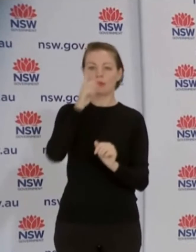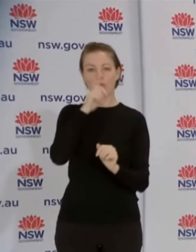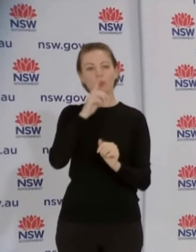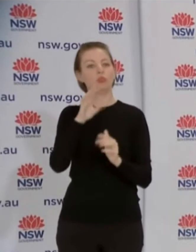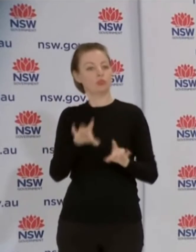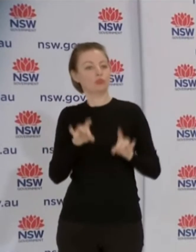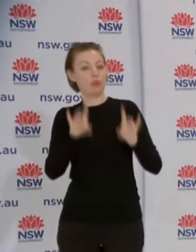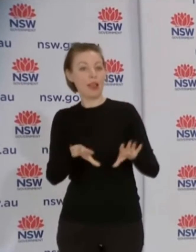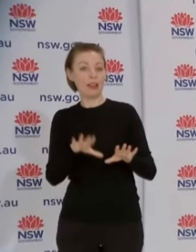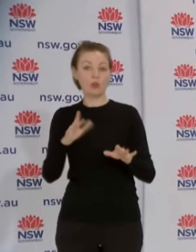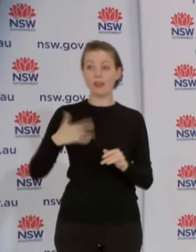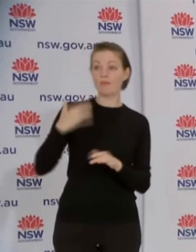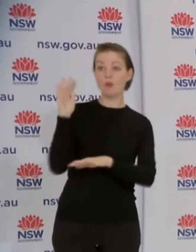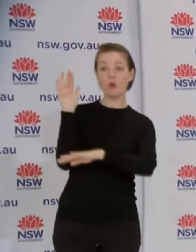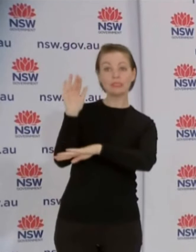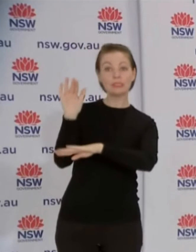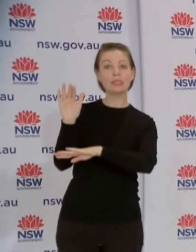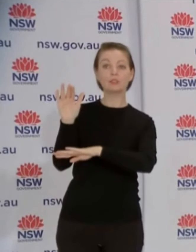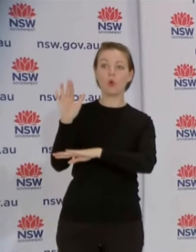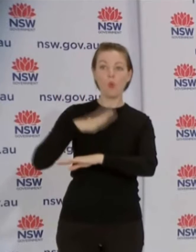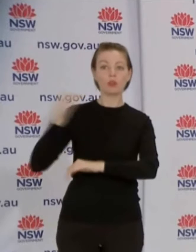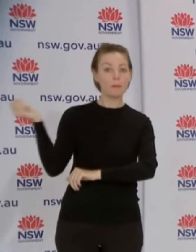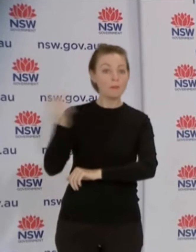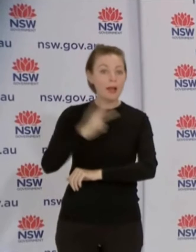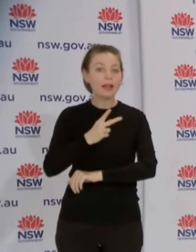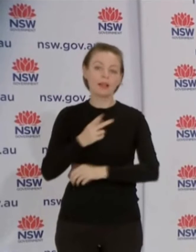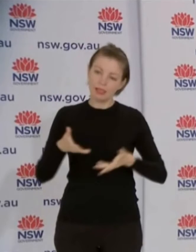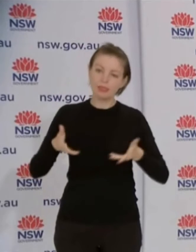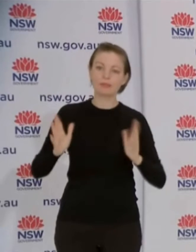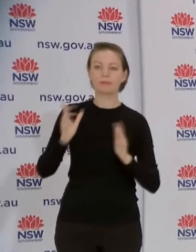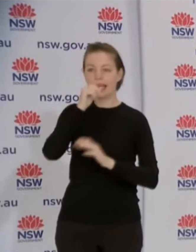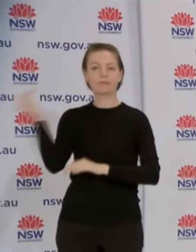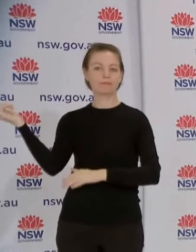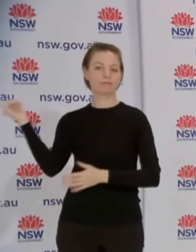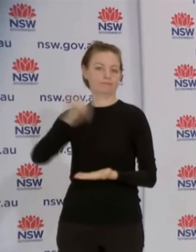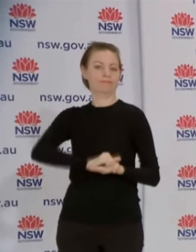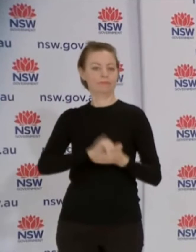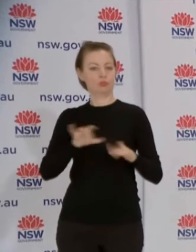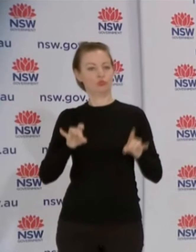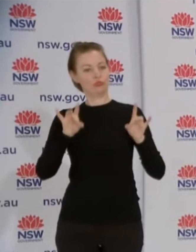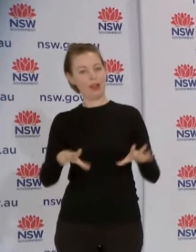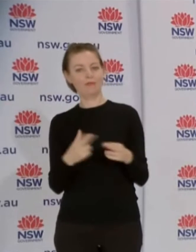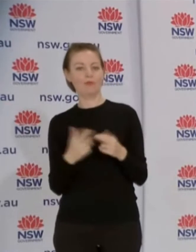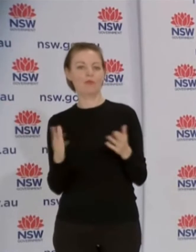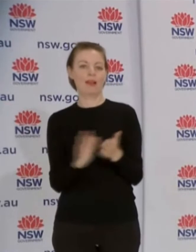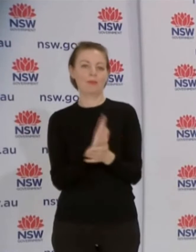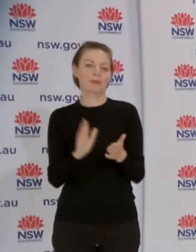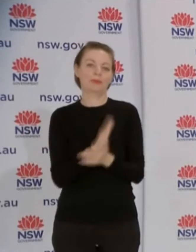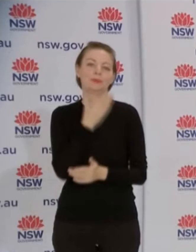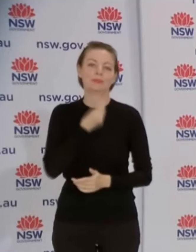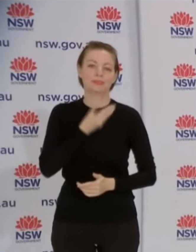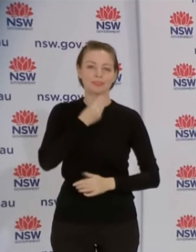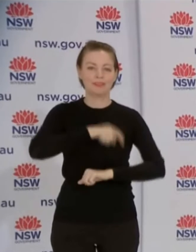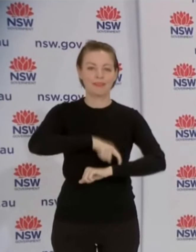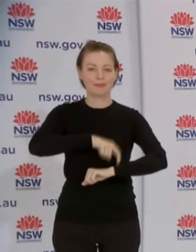many Australians as possible across Australia, and those who are overseas join their loved ones here in Australia for a happy Christmas. Dr.